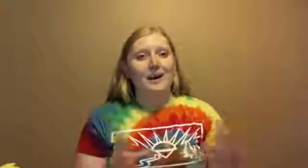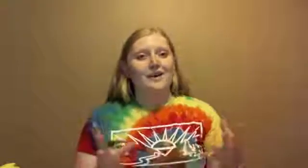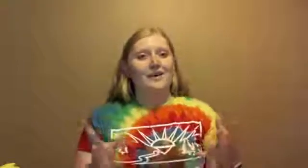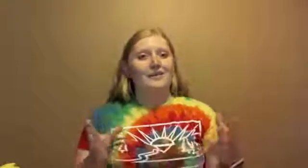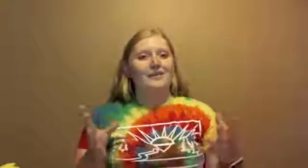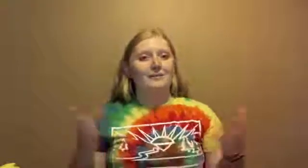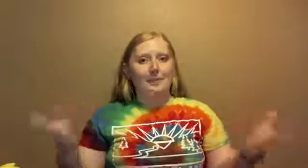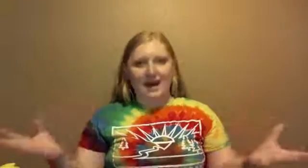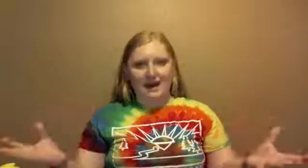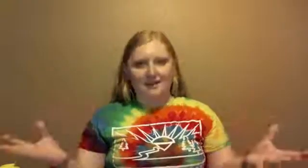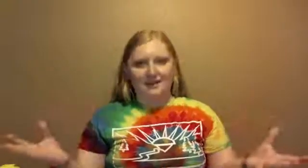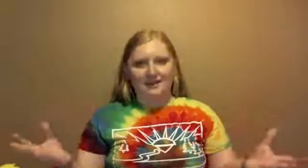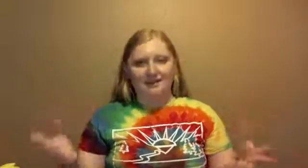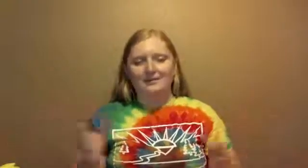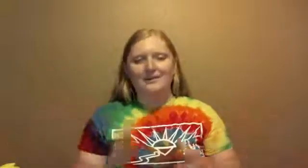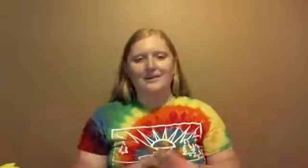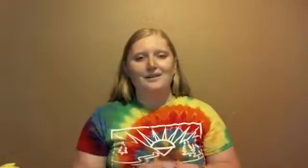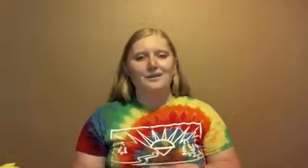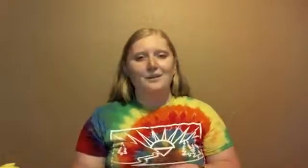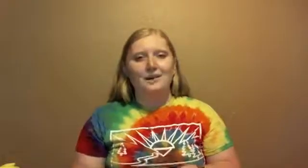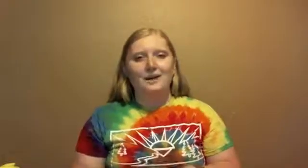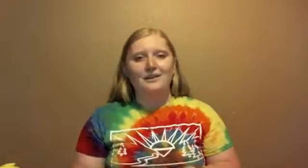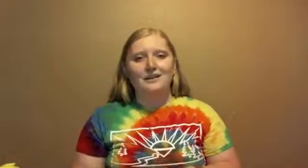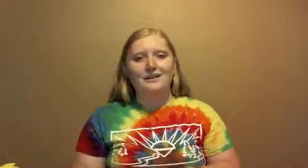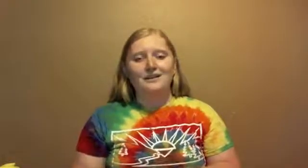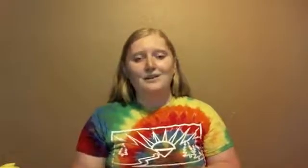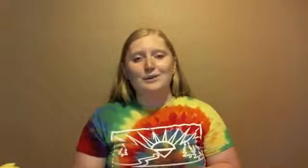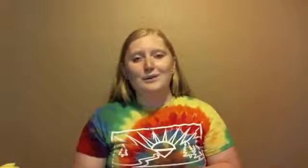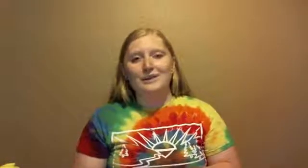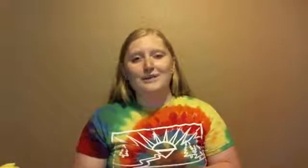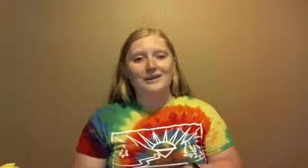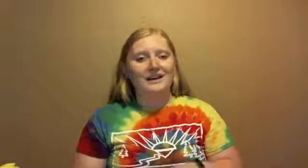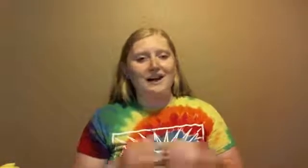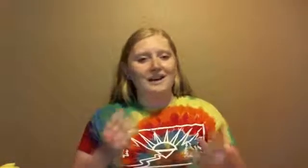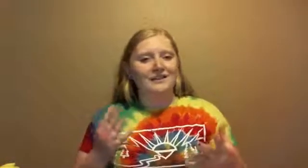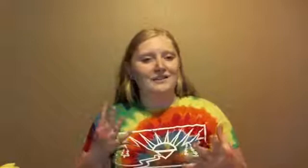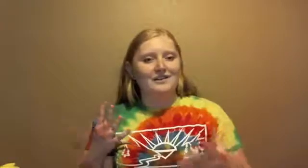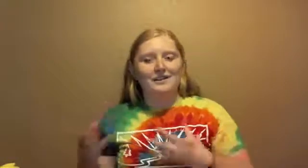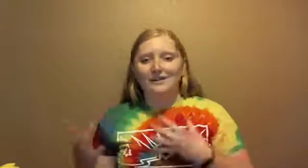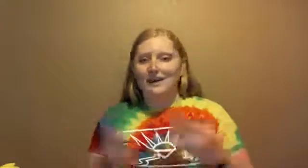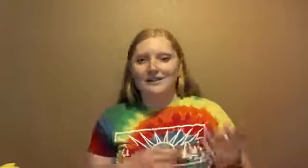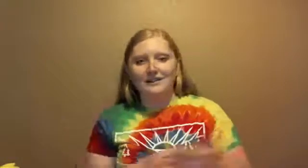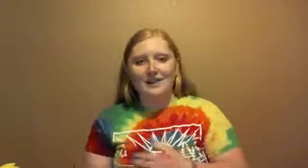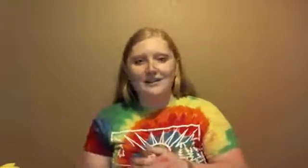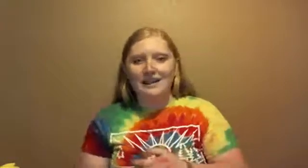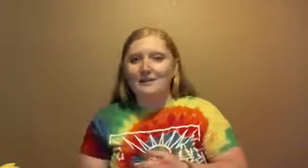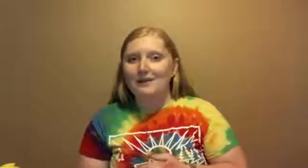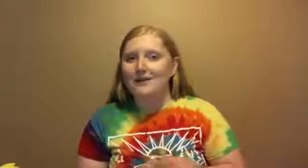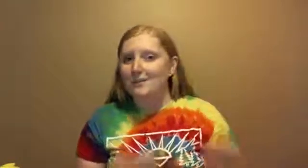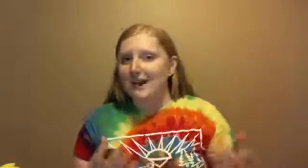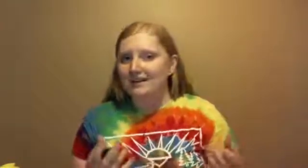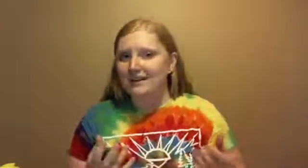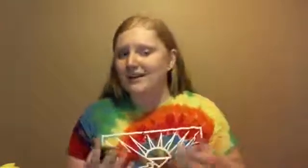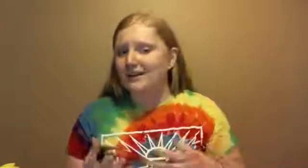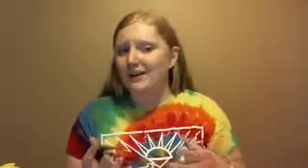about pets. So we're going to be doing a lot of different fun activities that relate to pets and learning